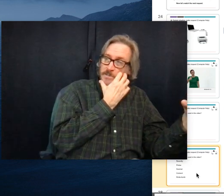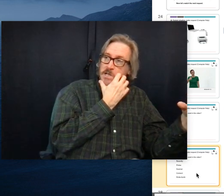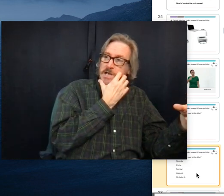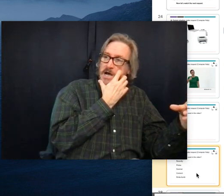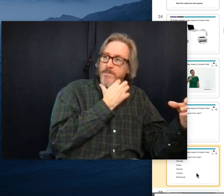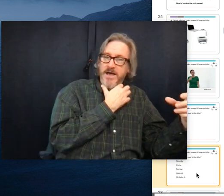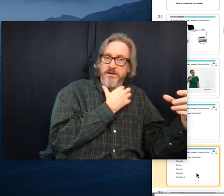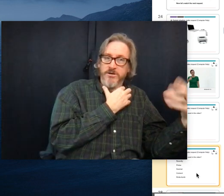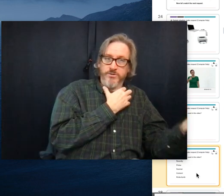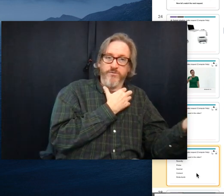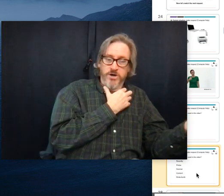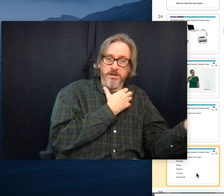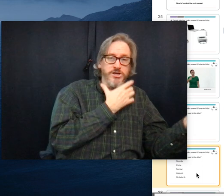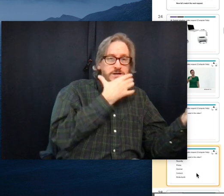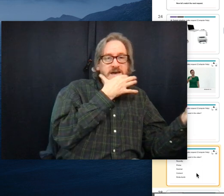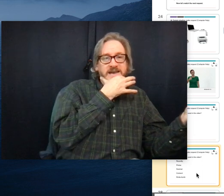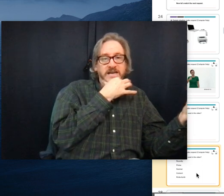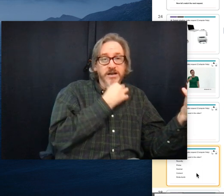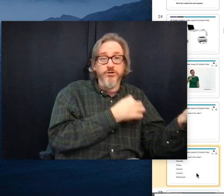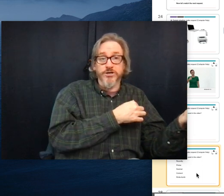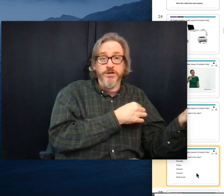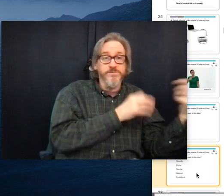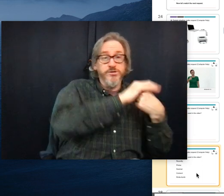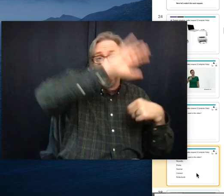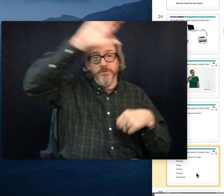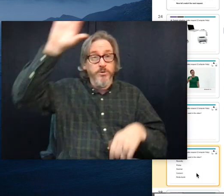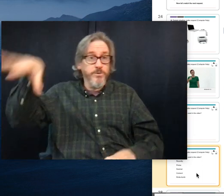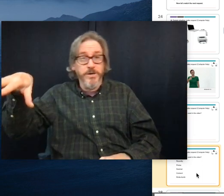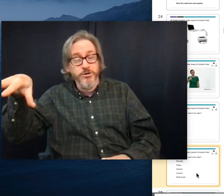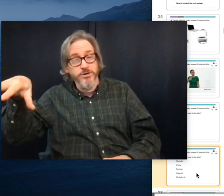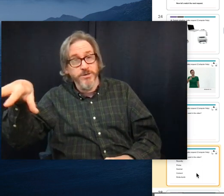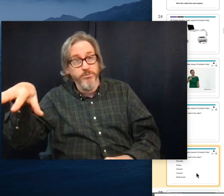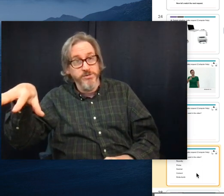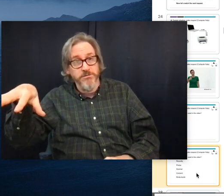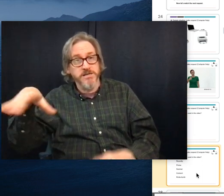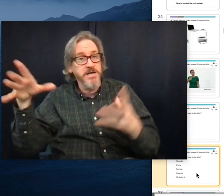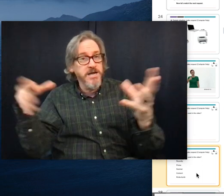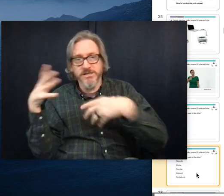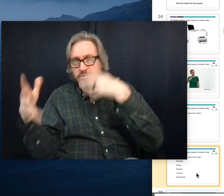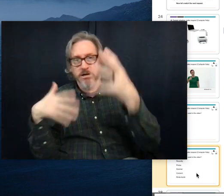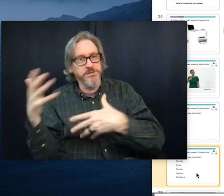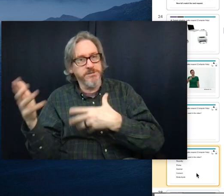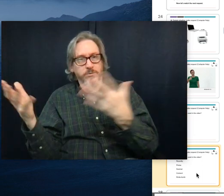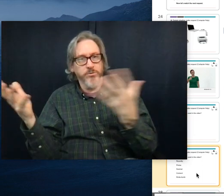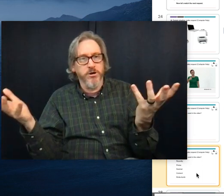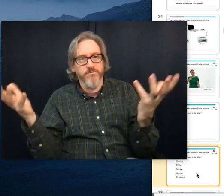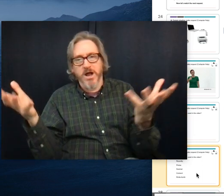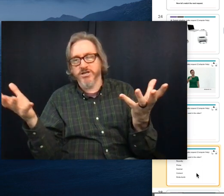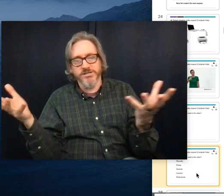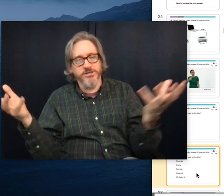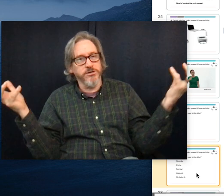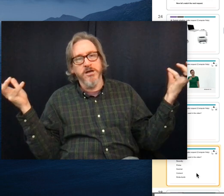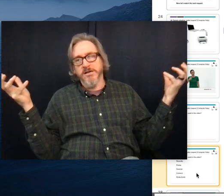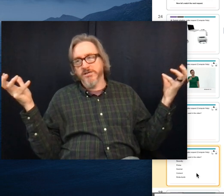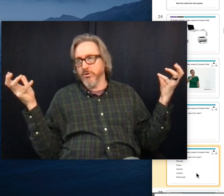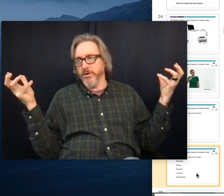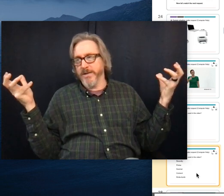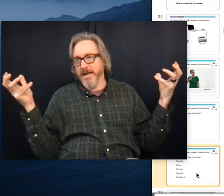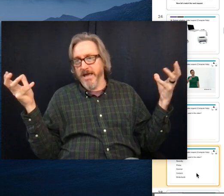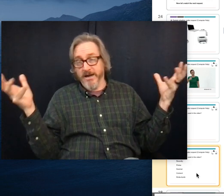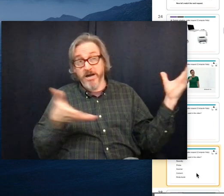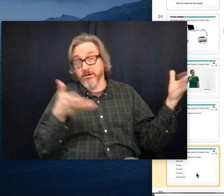RIT and for college and needed internships. So they would go and do an internship with Xerox, and Xerox was part of Rochester.